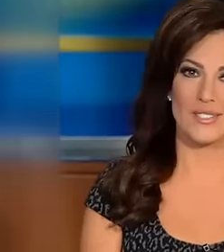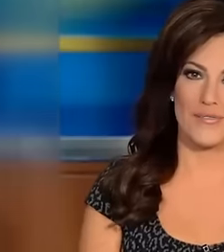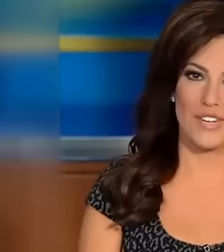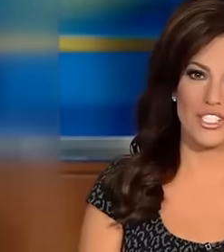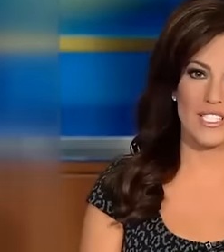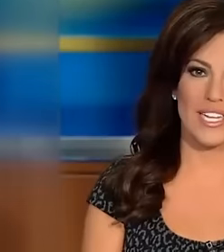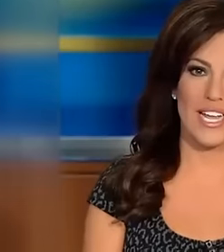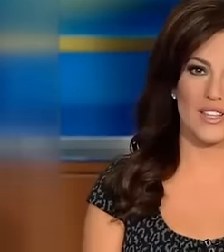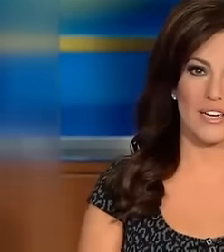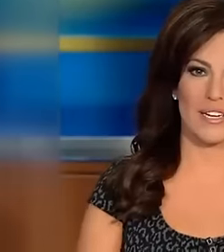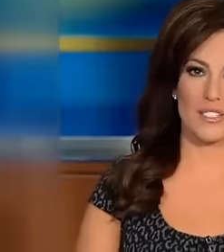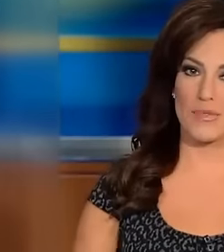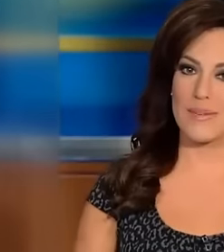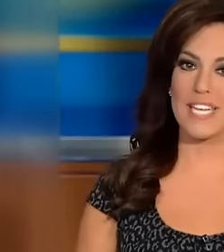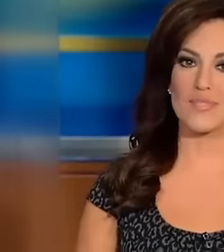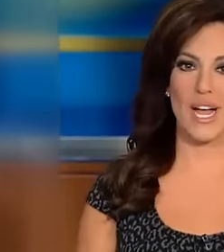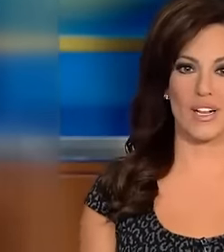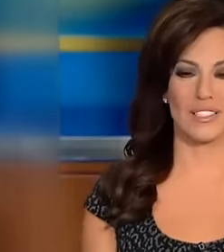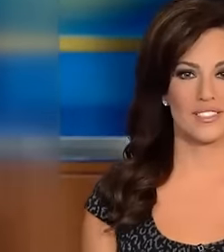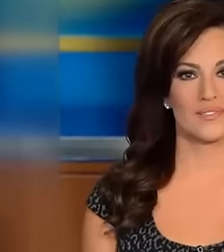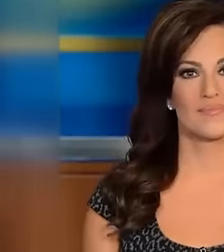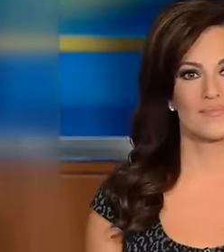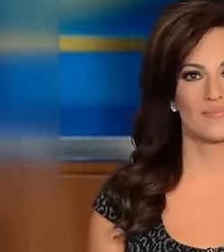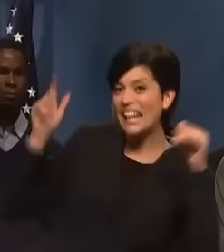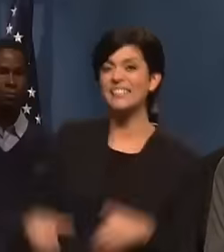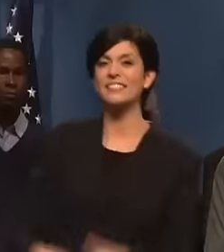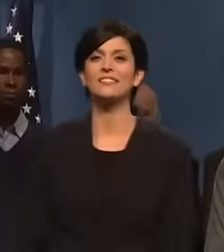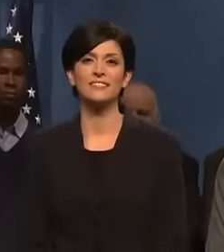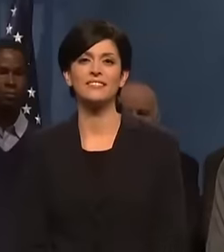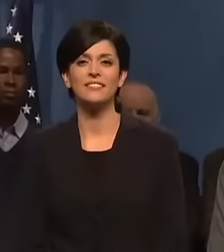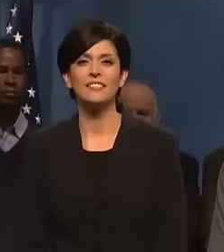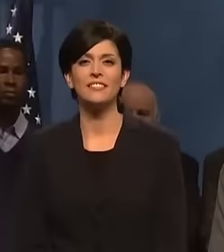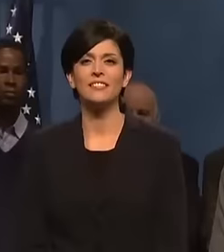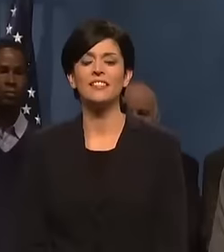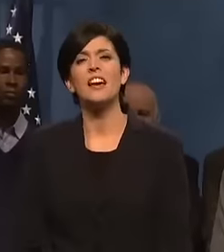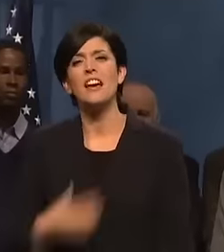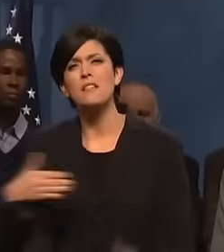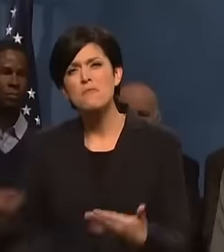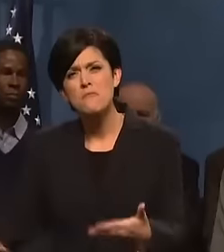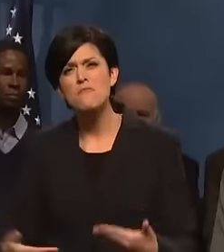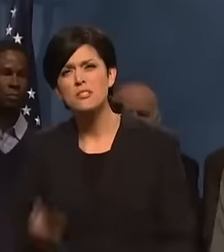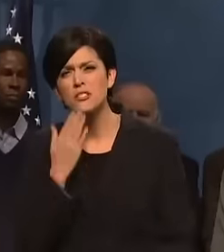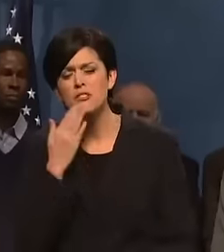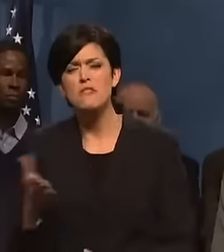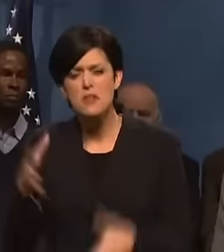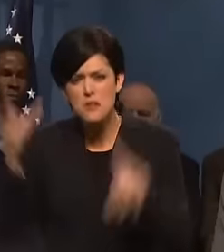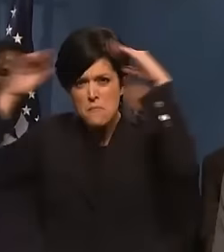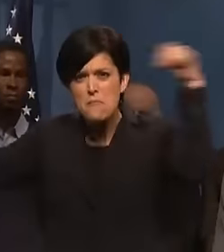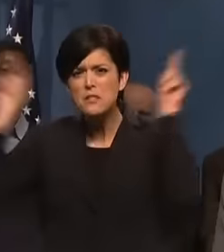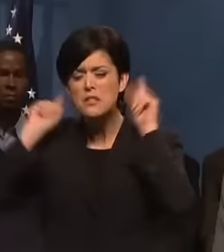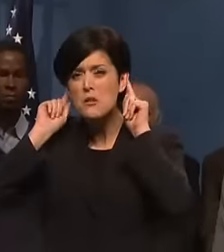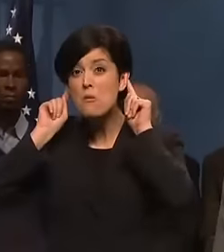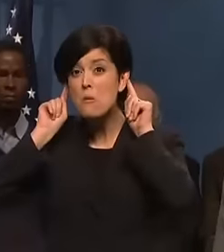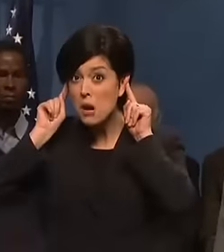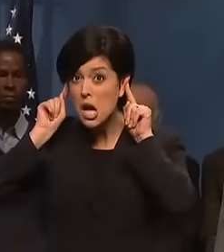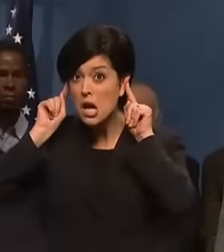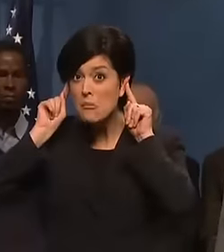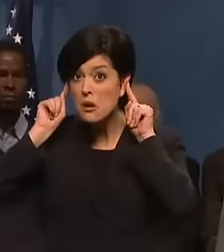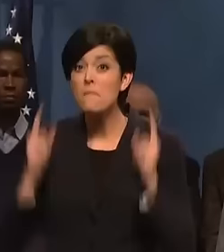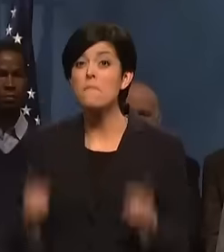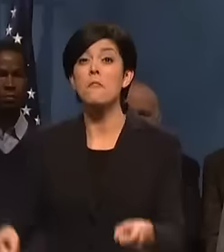has their own version, and the mayor gets a ribbing as well. These people. I also want to thank President Obama for his fast